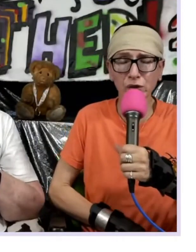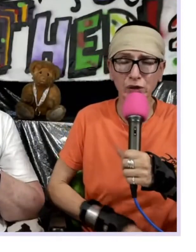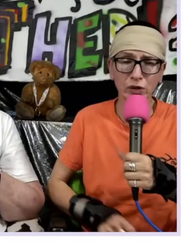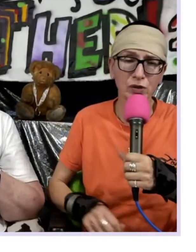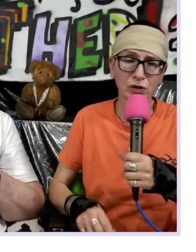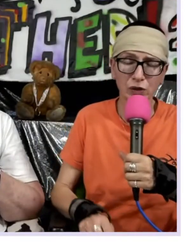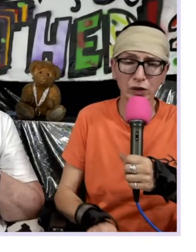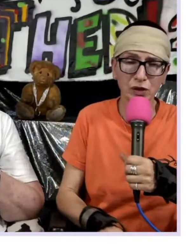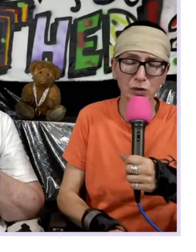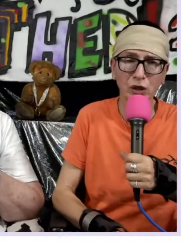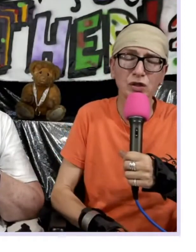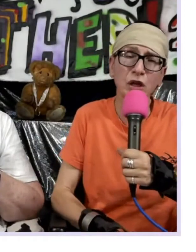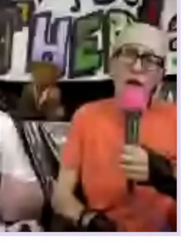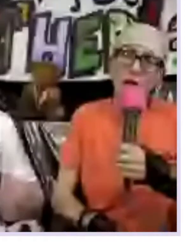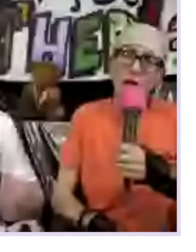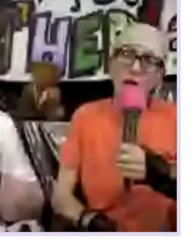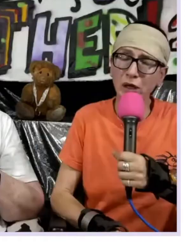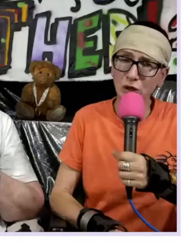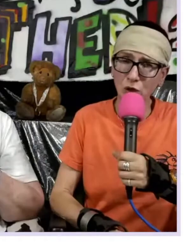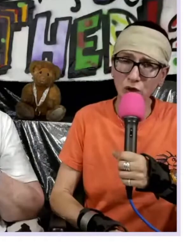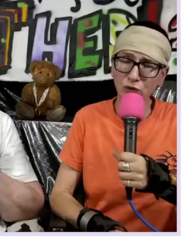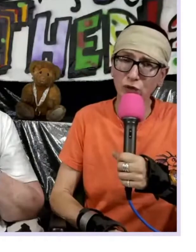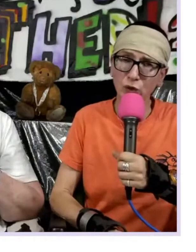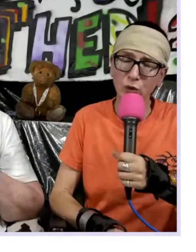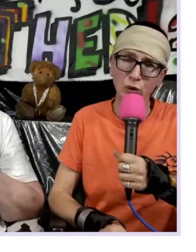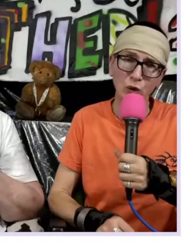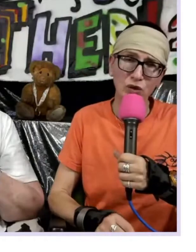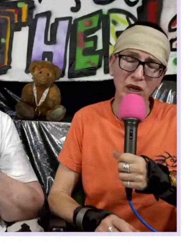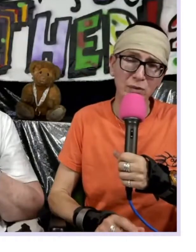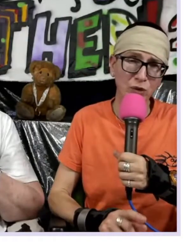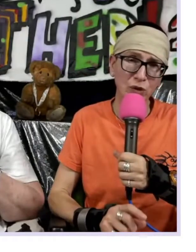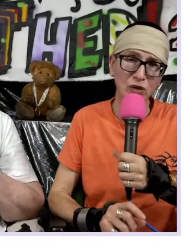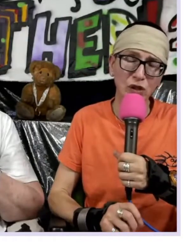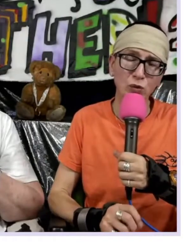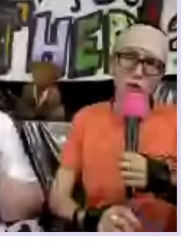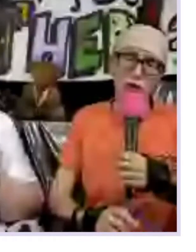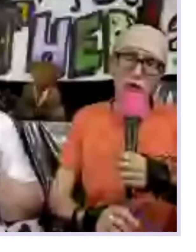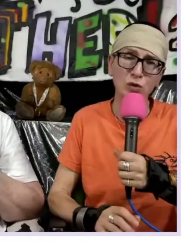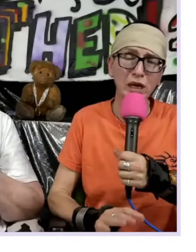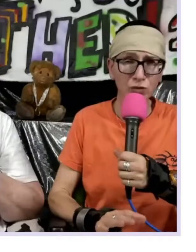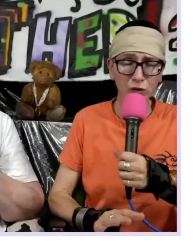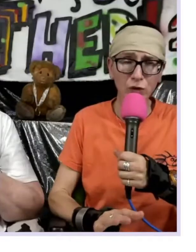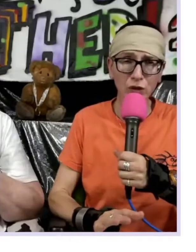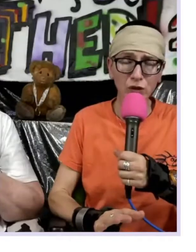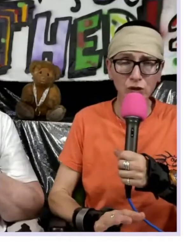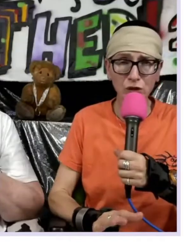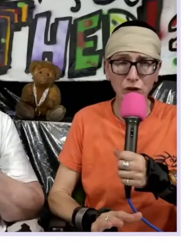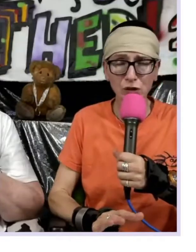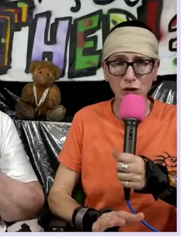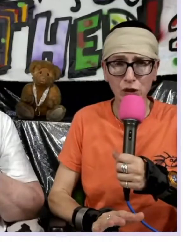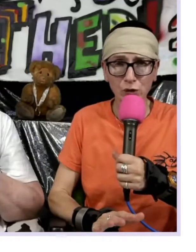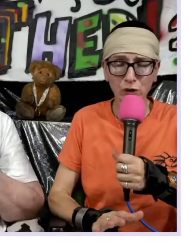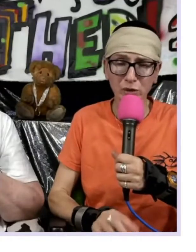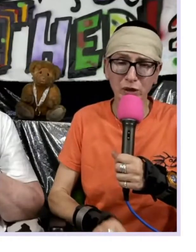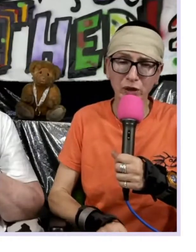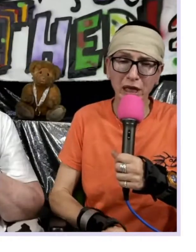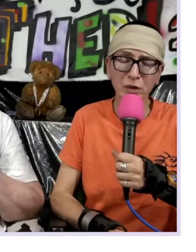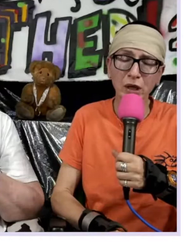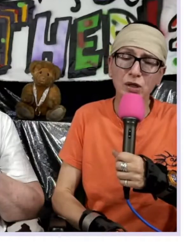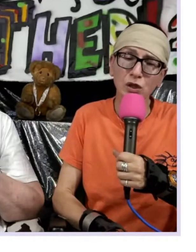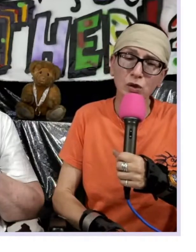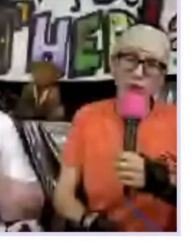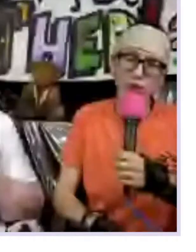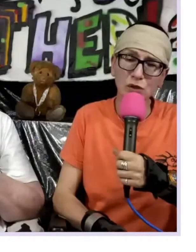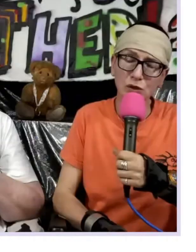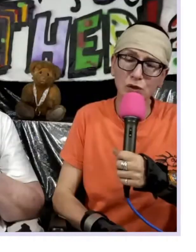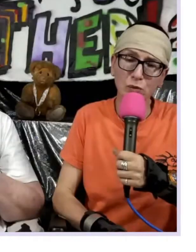our highlights and links page. And that longer film, WhatsApp Auntie, will tell you everything you need to know about the app.